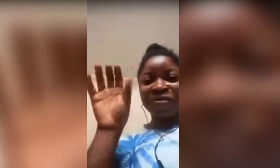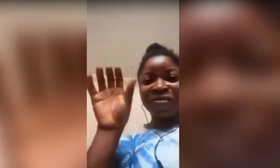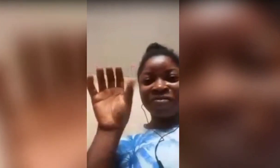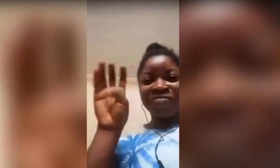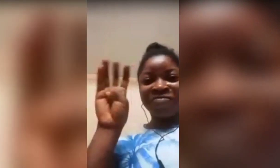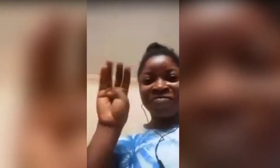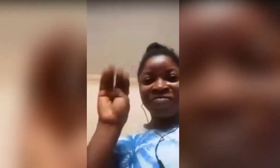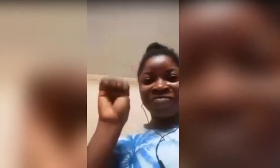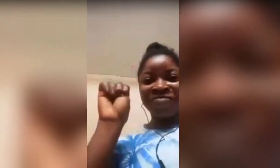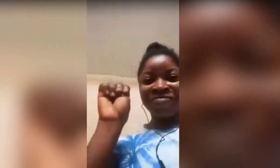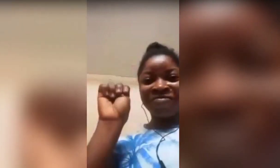Y.